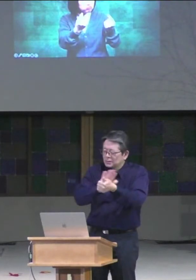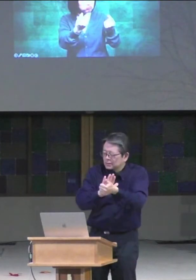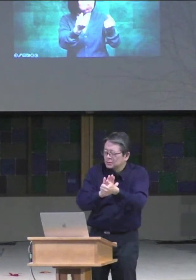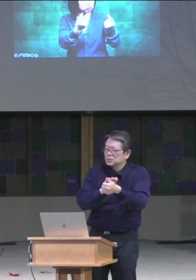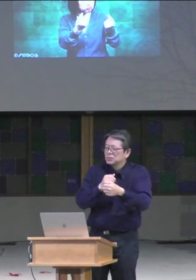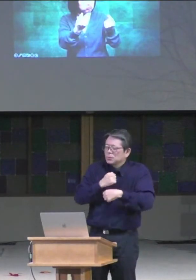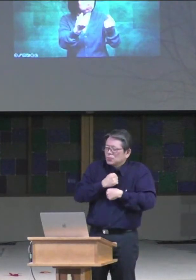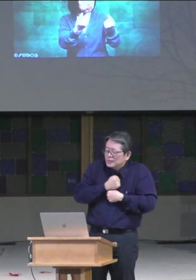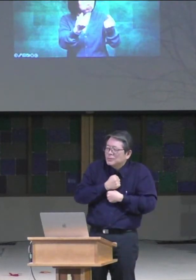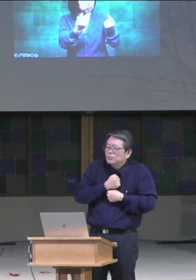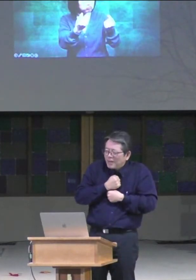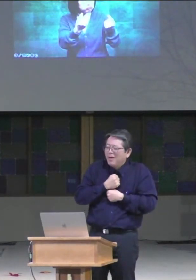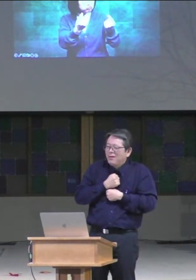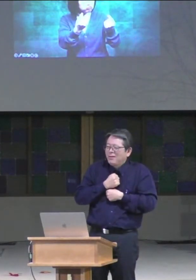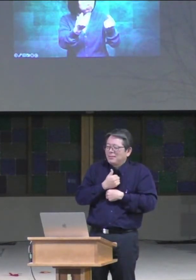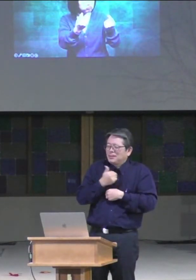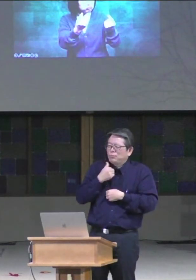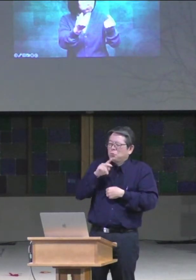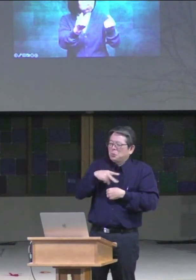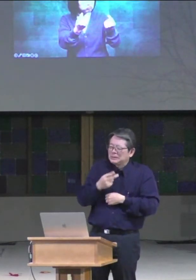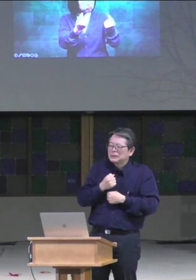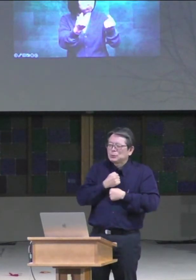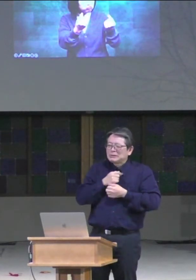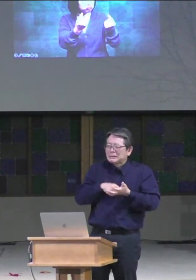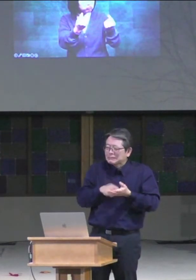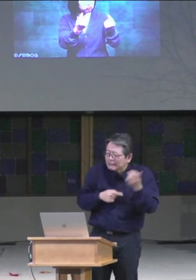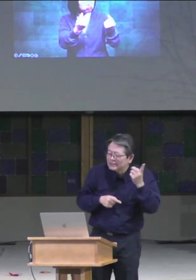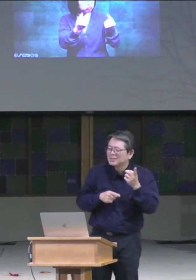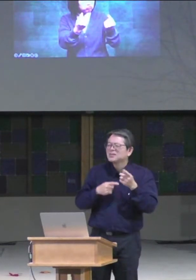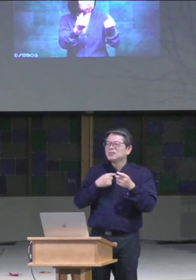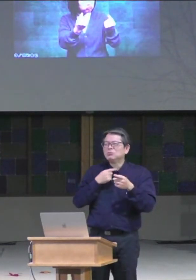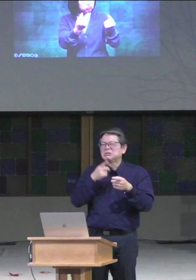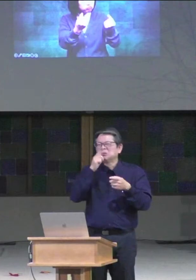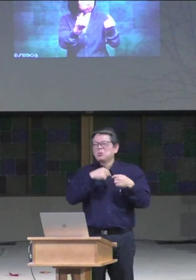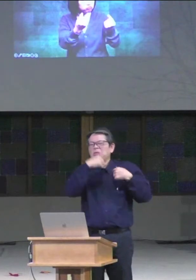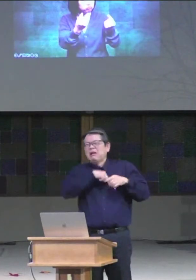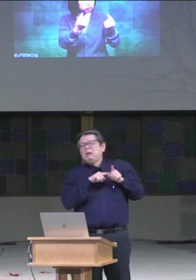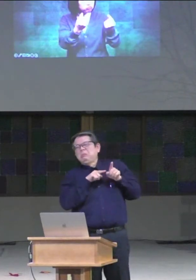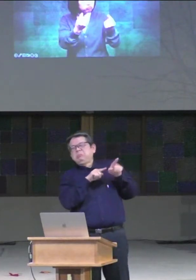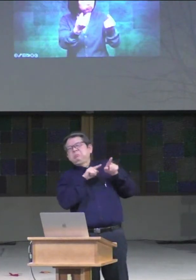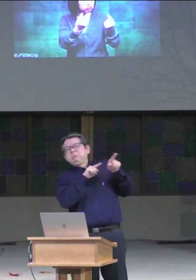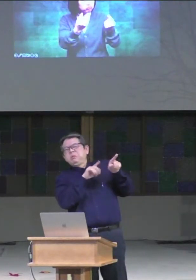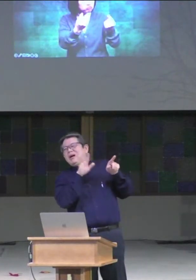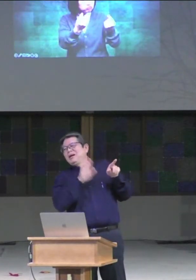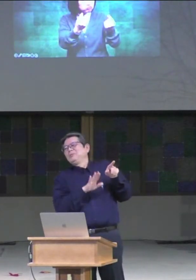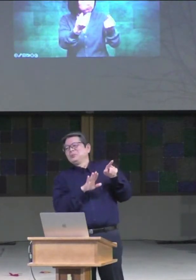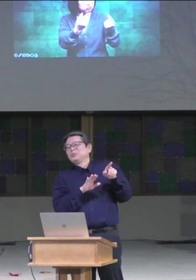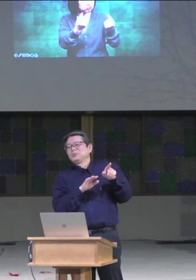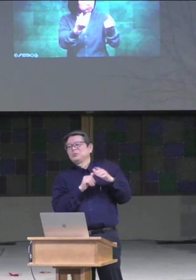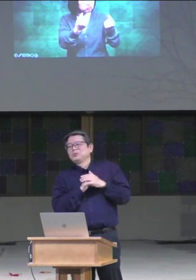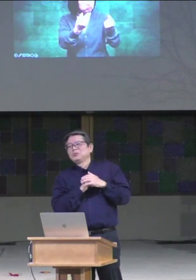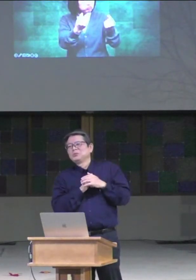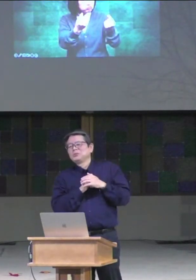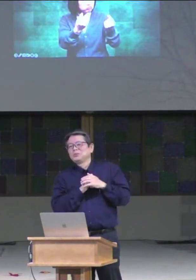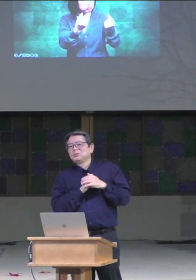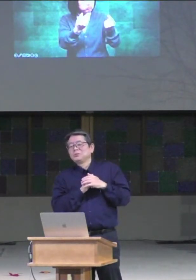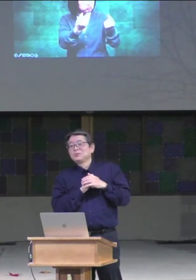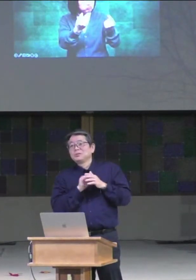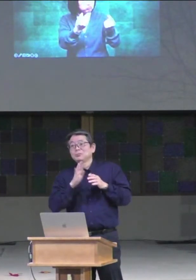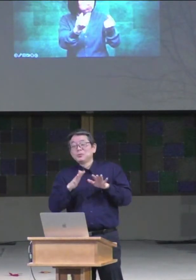They just weren't good enough at taking care of me. If they'd have been more careful, maybe I wouldn't be deaf. And so in my heart, I always kind of criticized